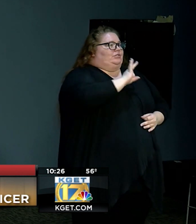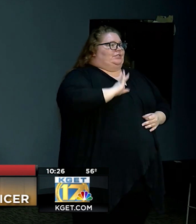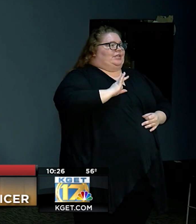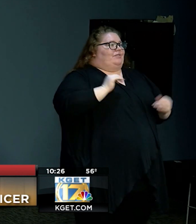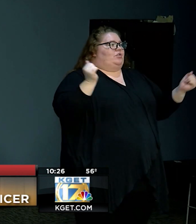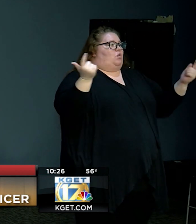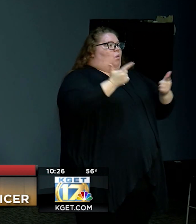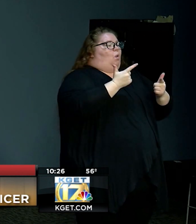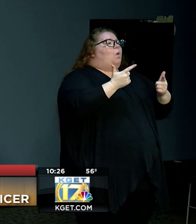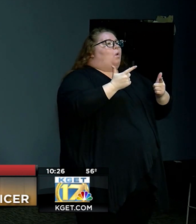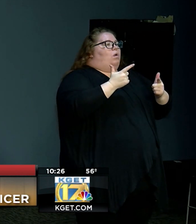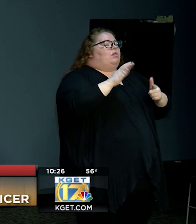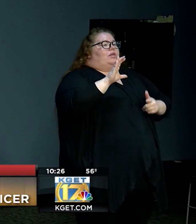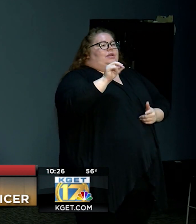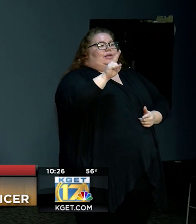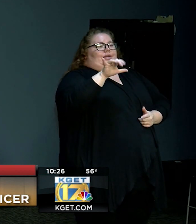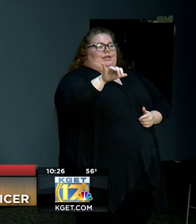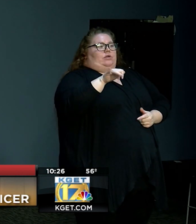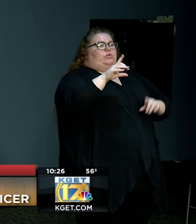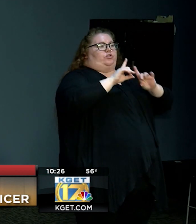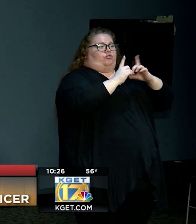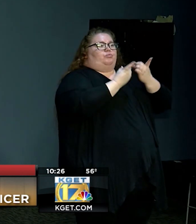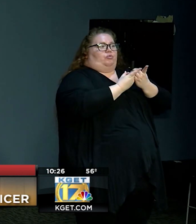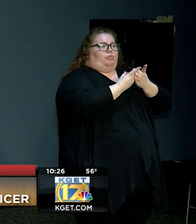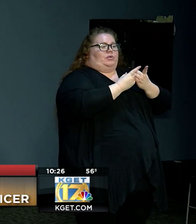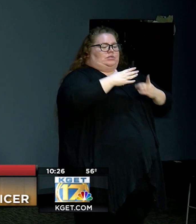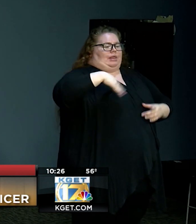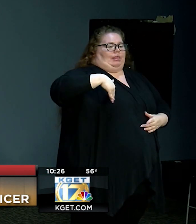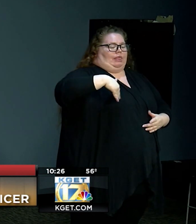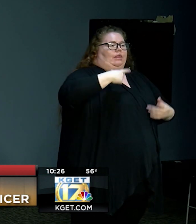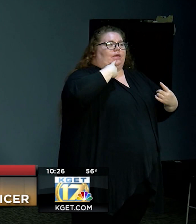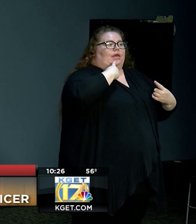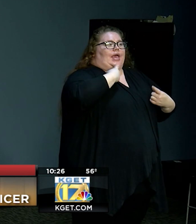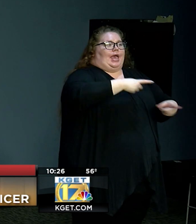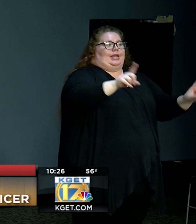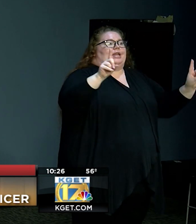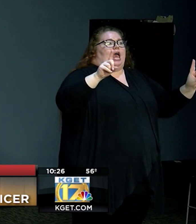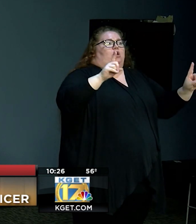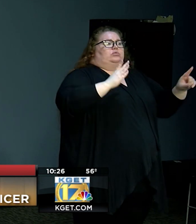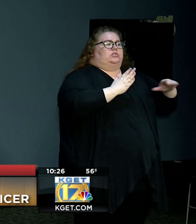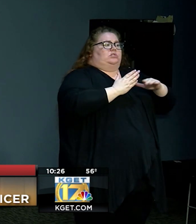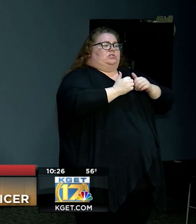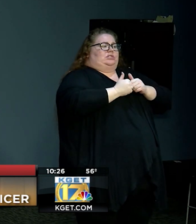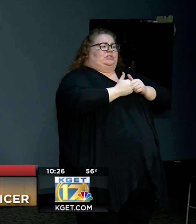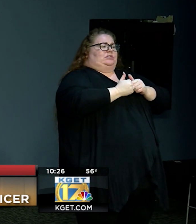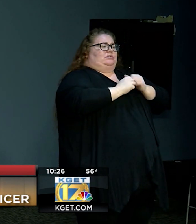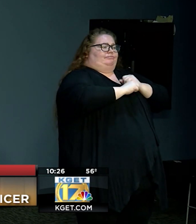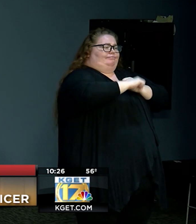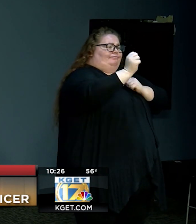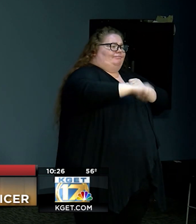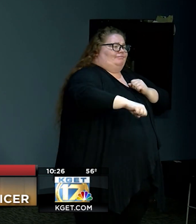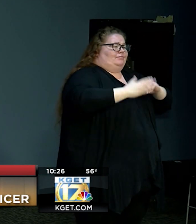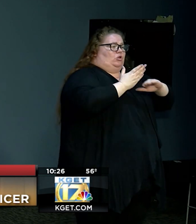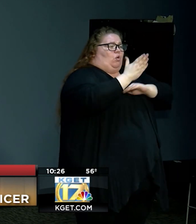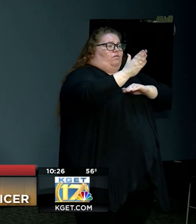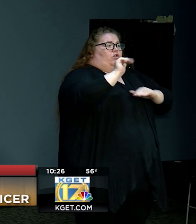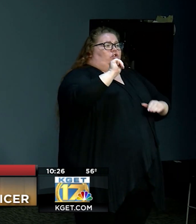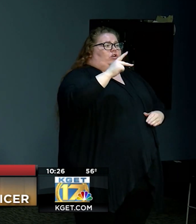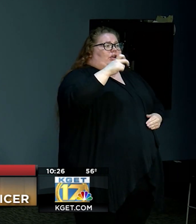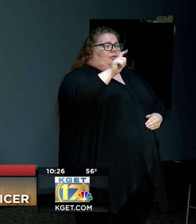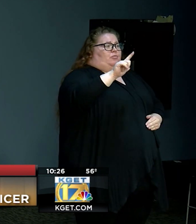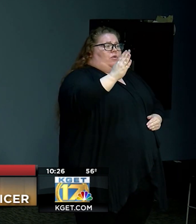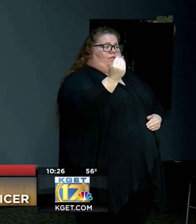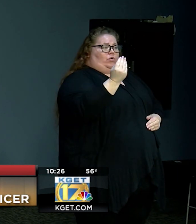of April. We've not yet announced extending beyond April 14th, but it's highly likely that we will in the coming